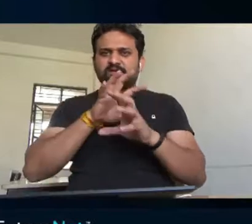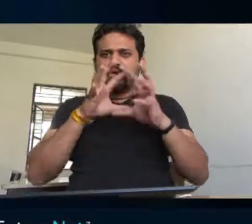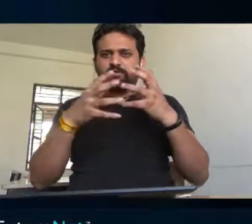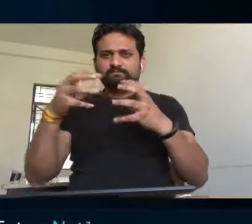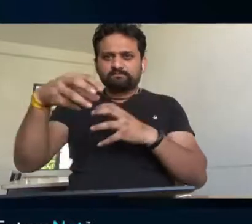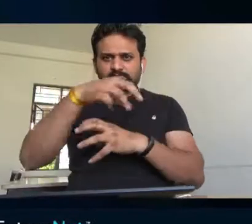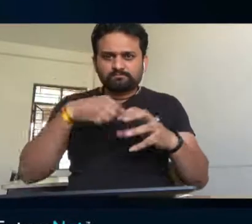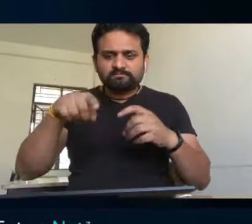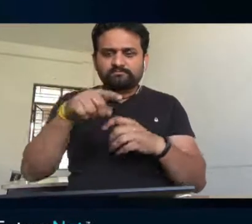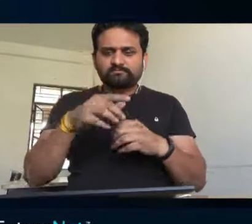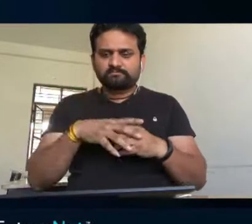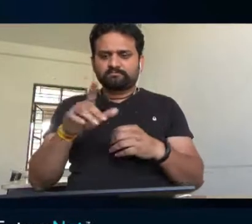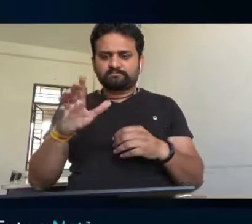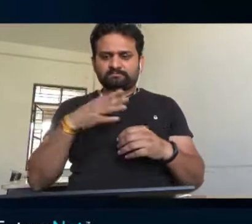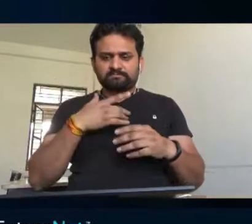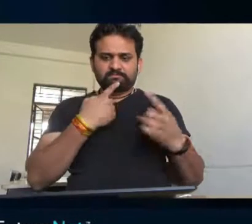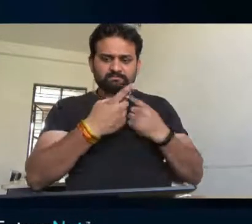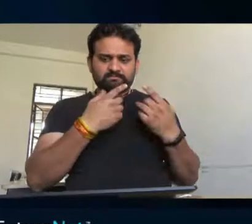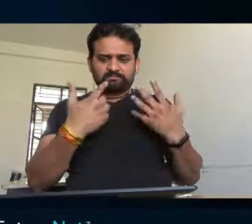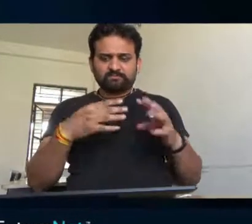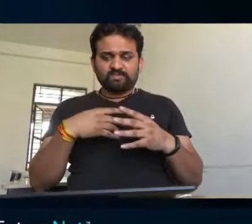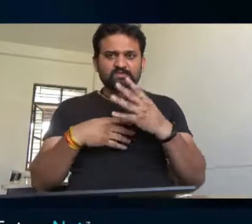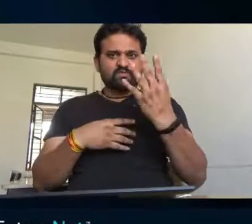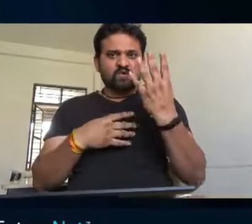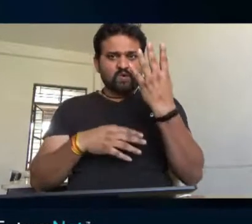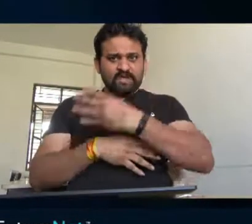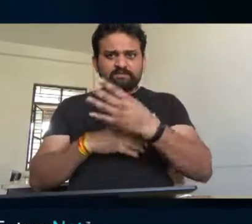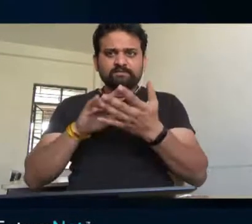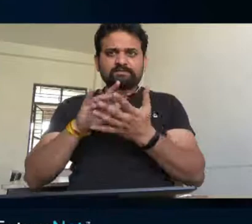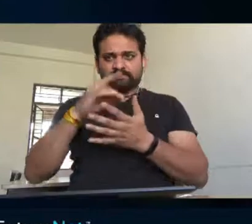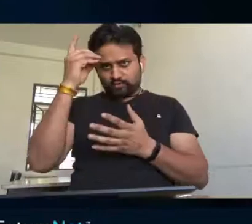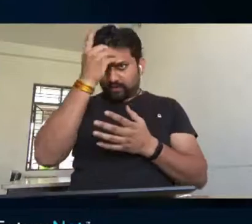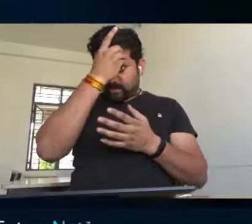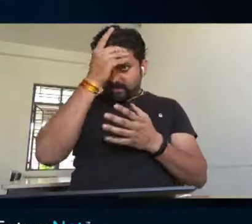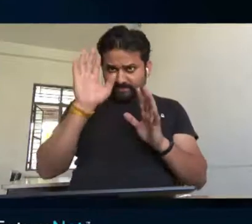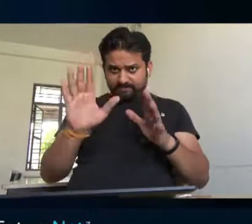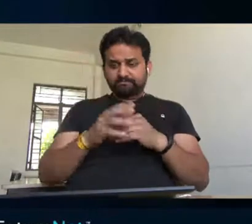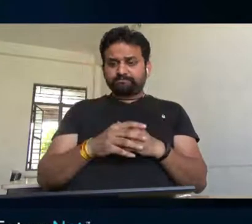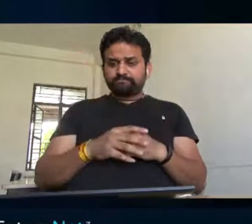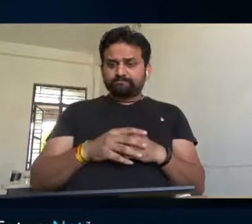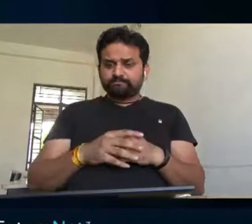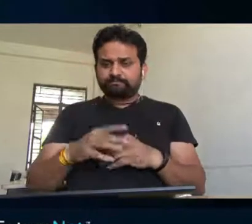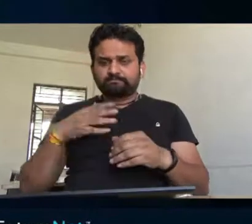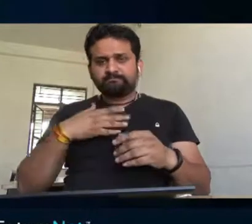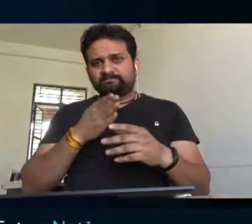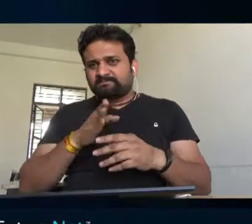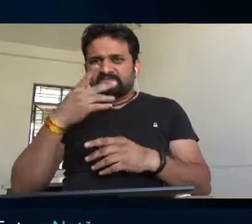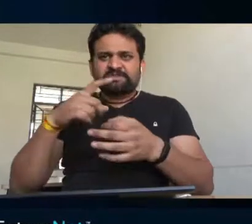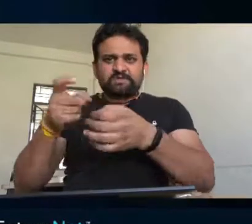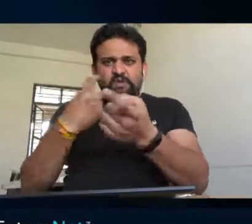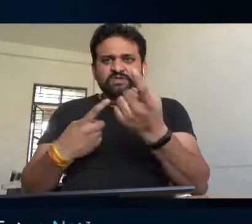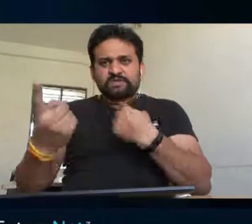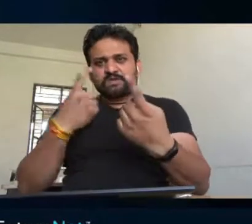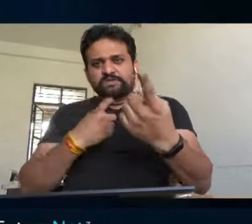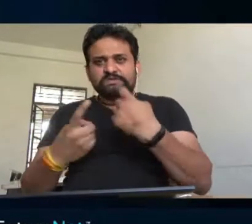about that, Alex. Yes. Hello, FutureNet all around the world, and especially to our team in Slovenia, all